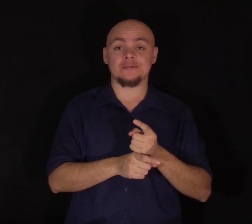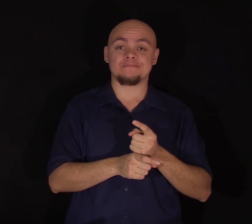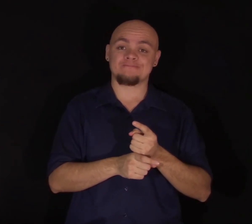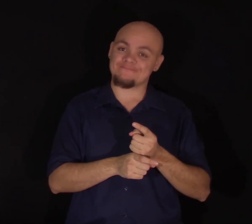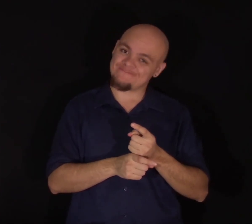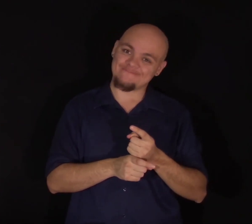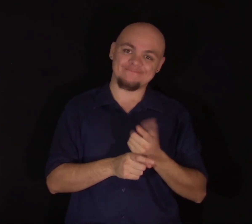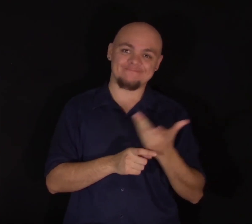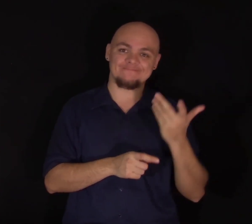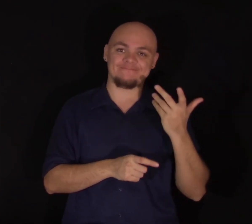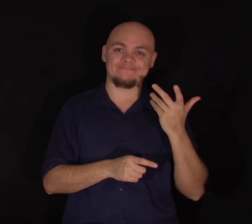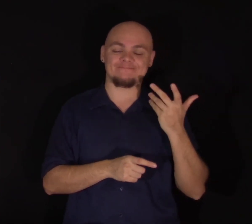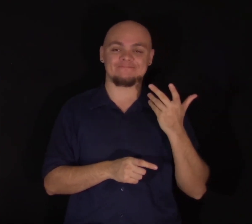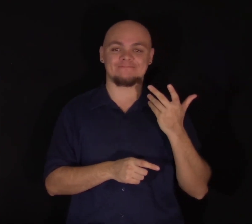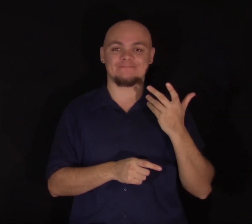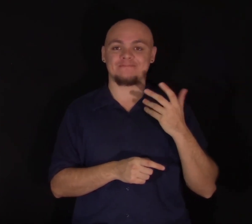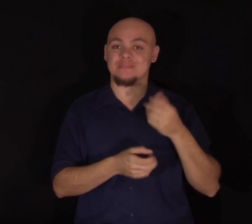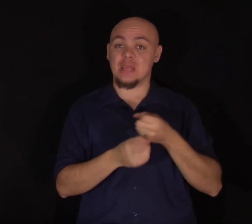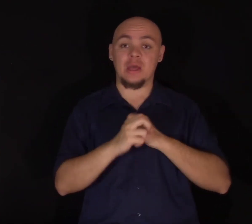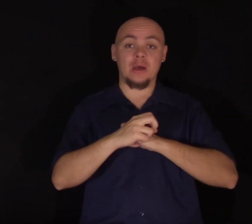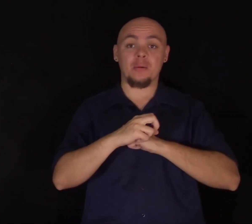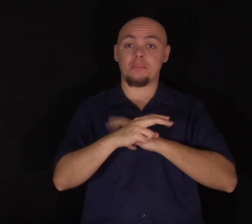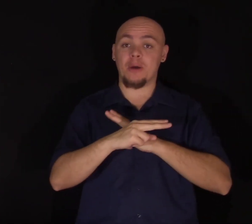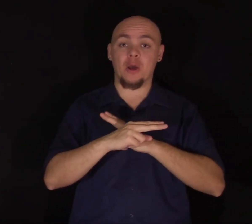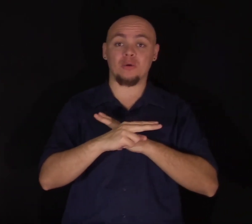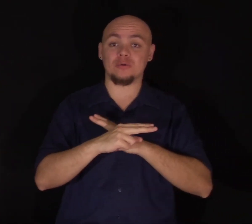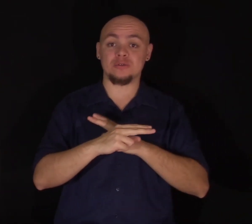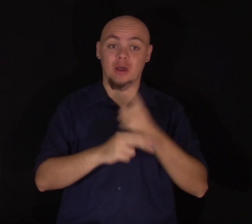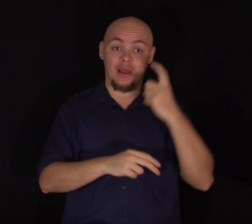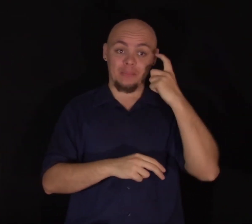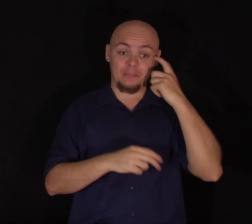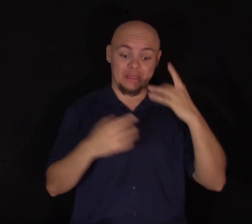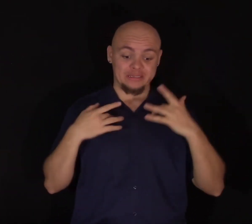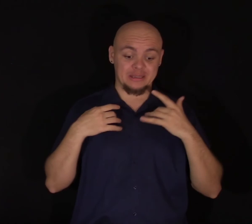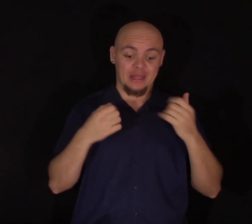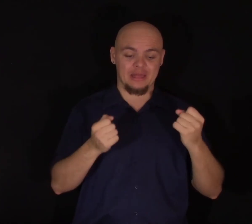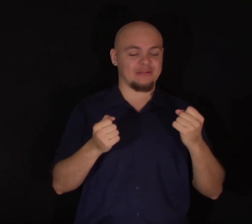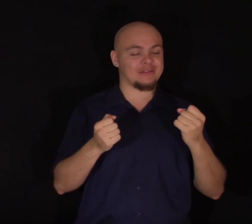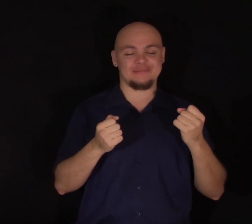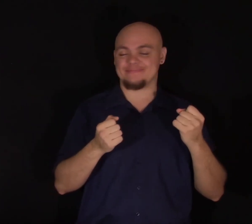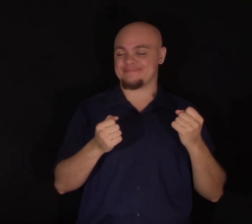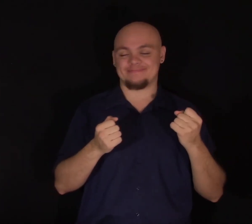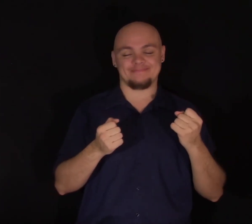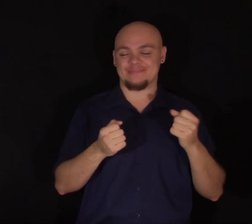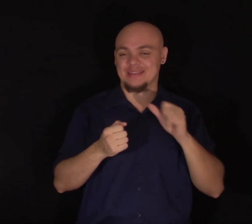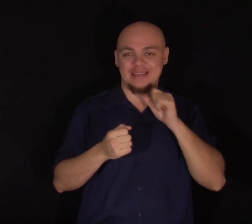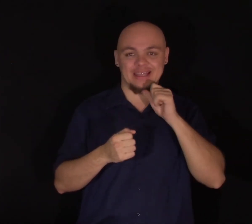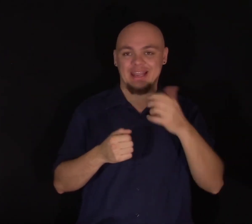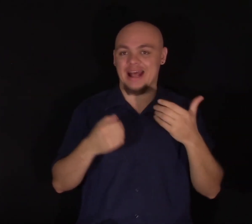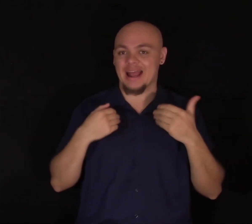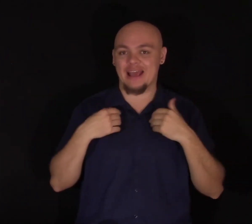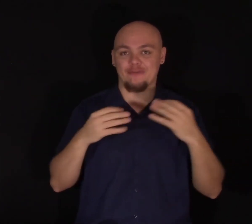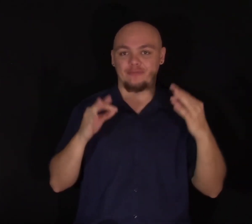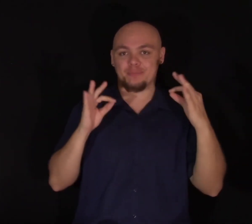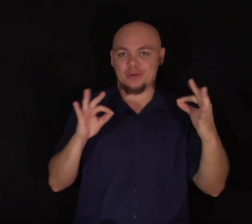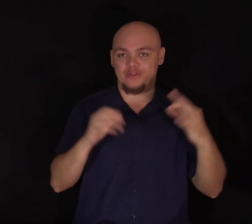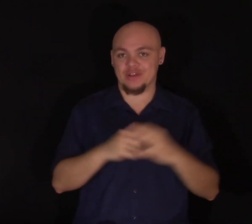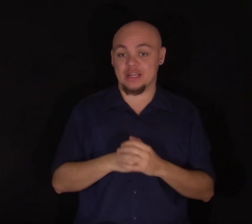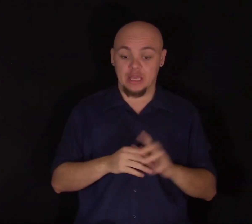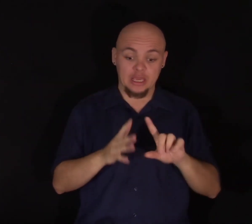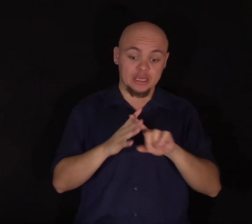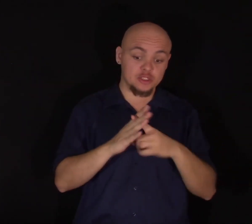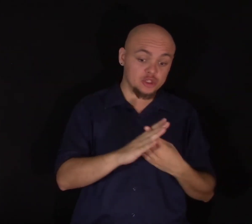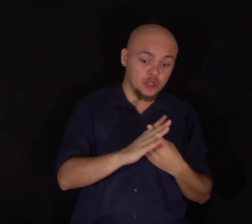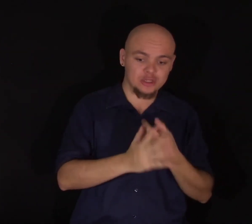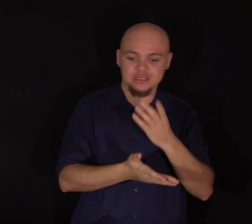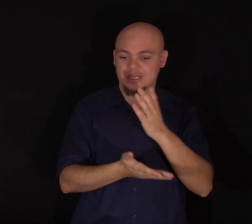Only I'm finding bows don't exist on mental health packages. And many times it starts and